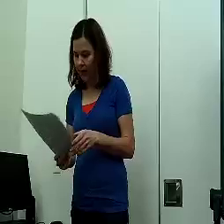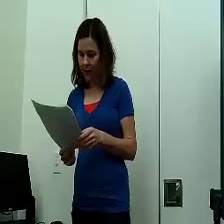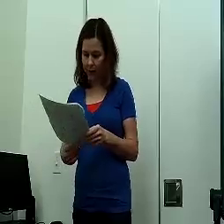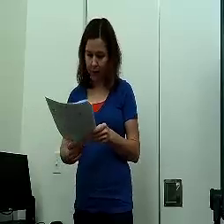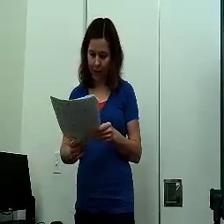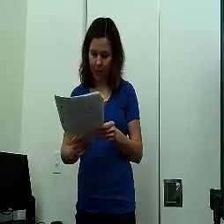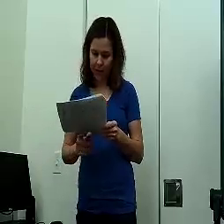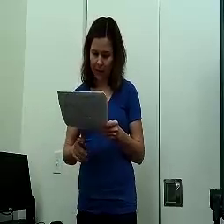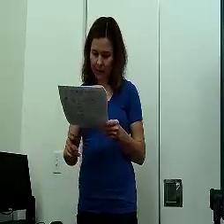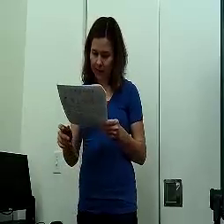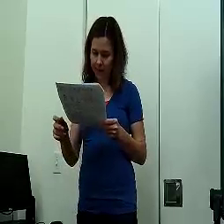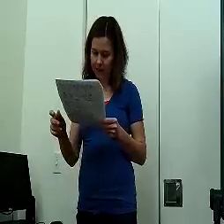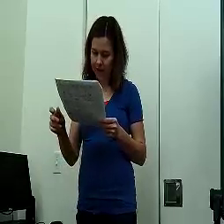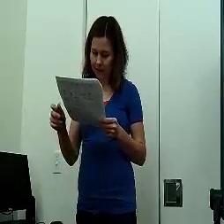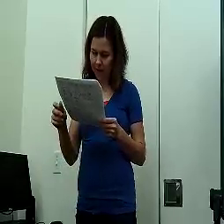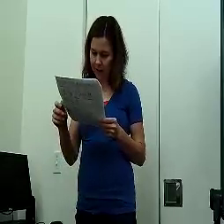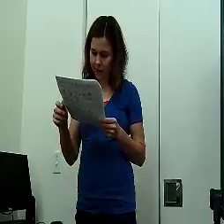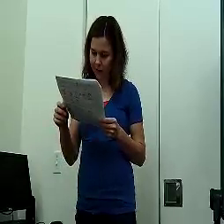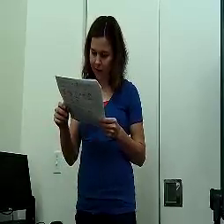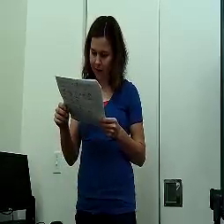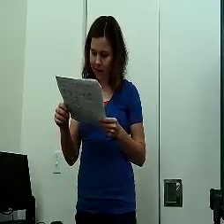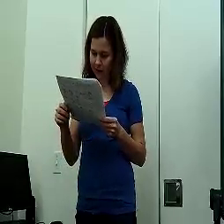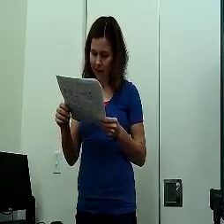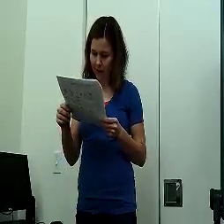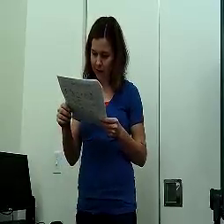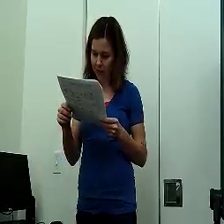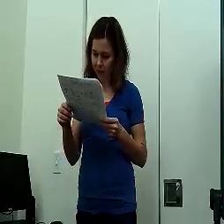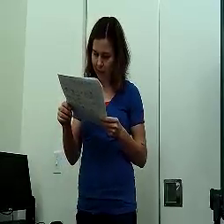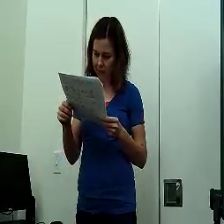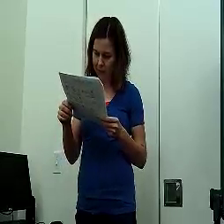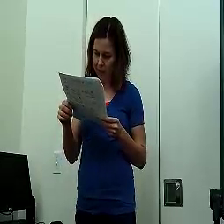Okay, other ones that might look kind of weird on here.